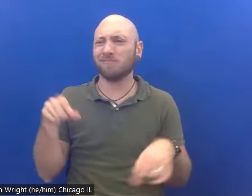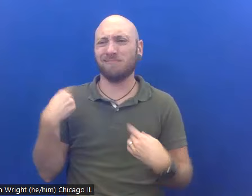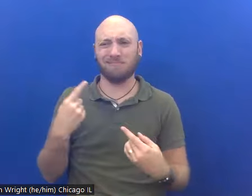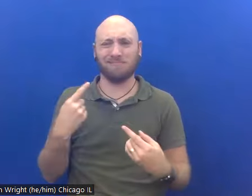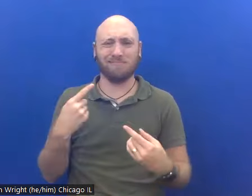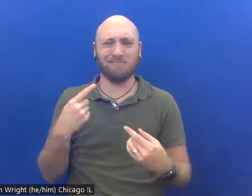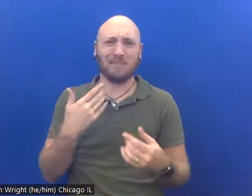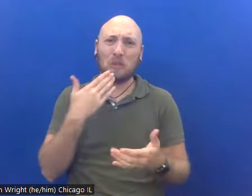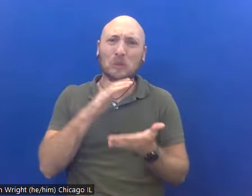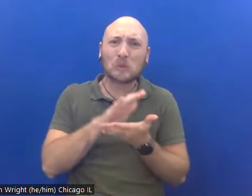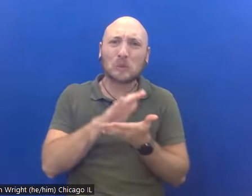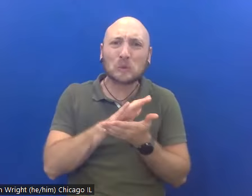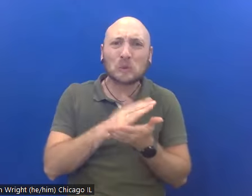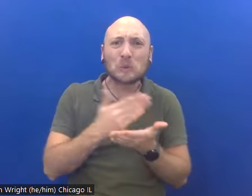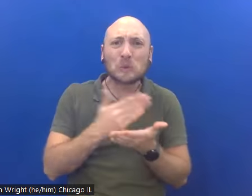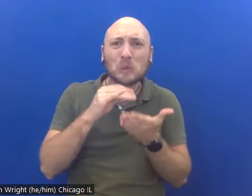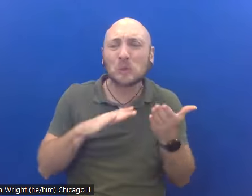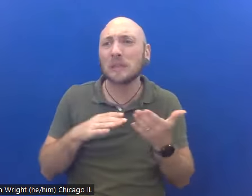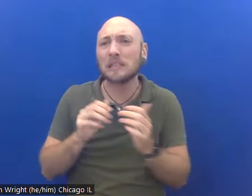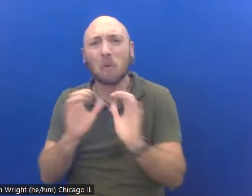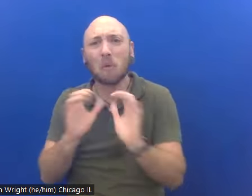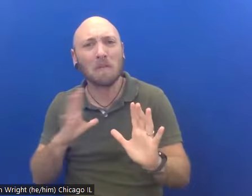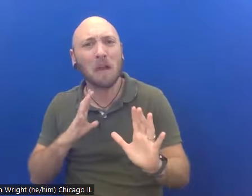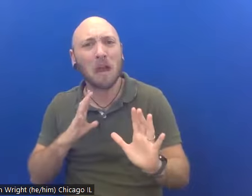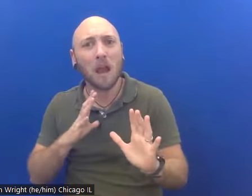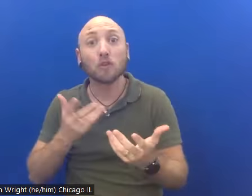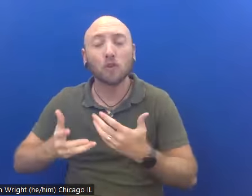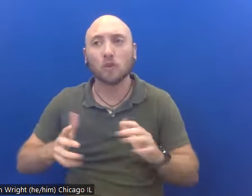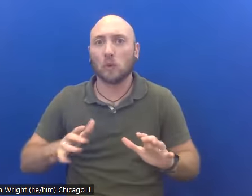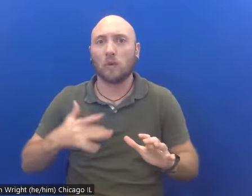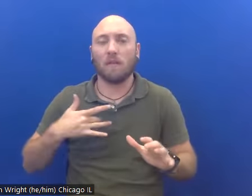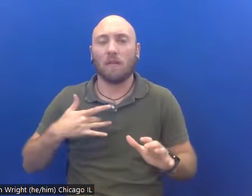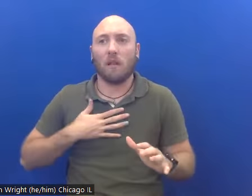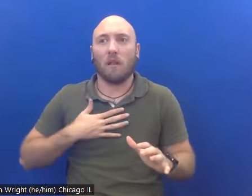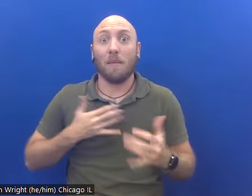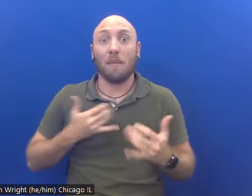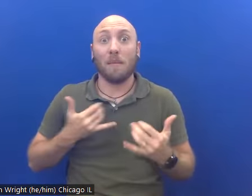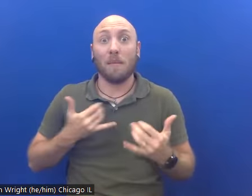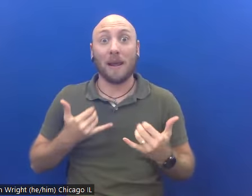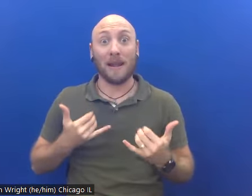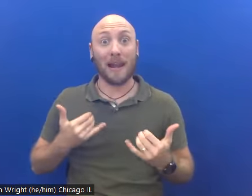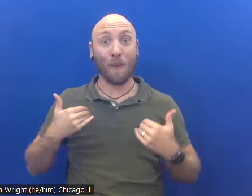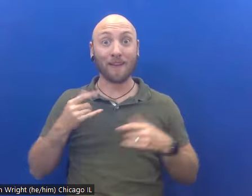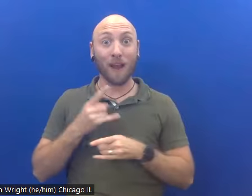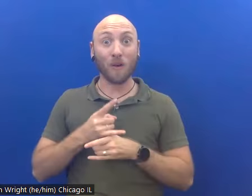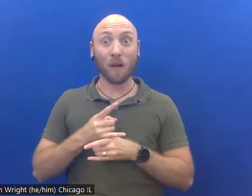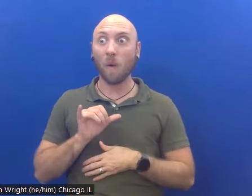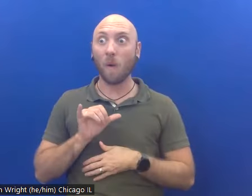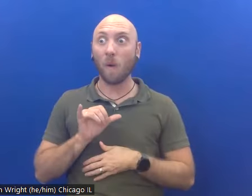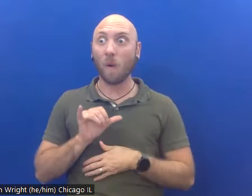part that I wasn't sure of. I was, not whatever at. But now that I had this thing, I was like, holy crap, like maybe I can grow here